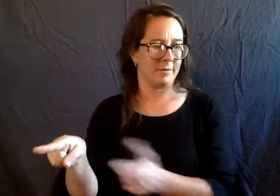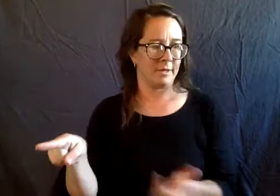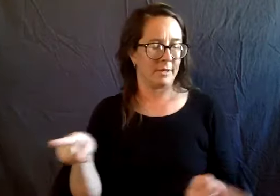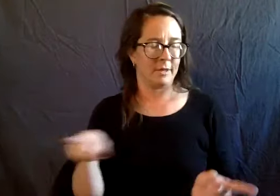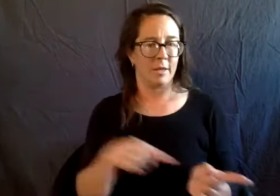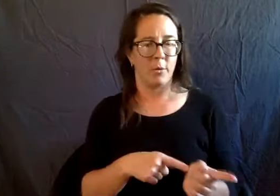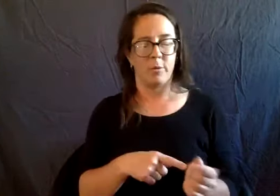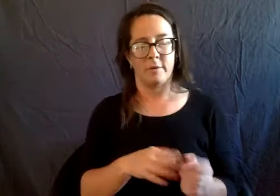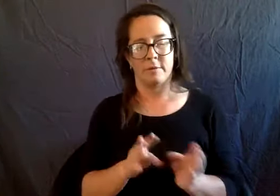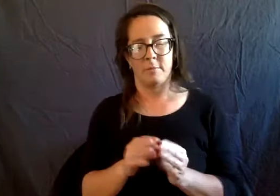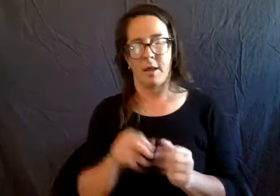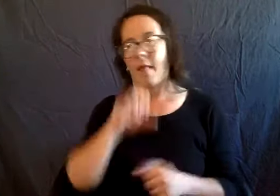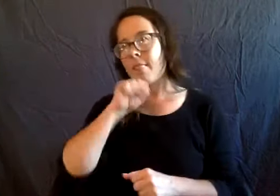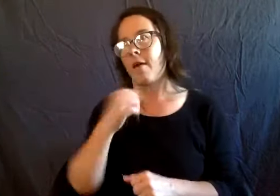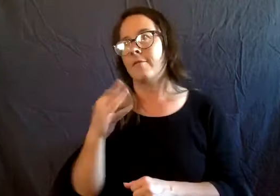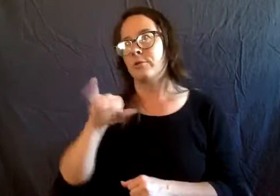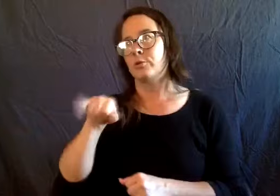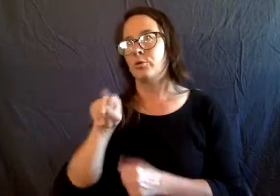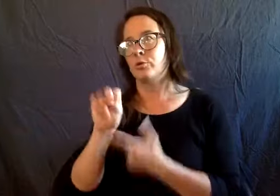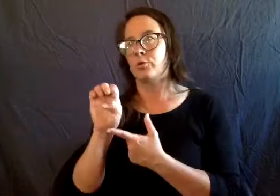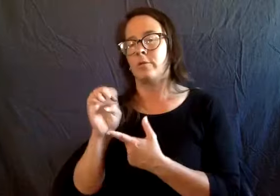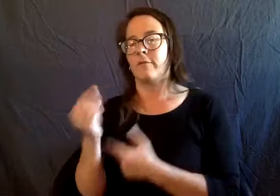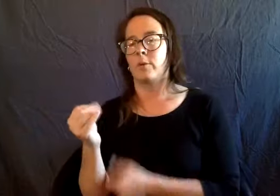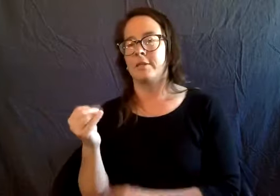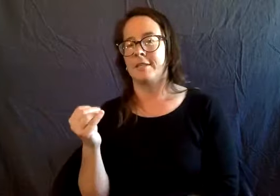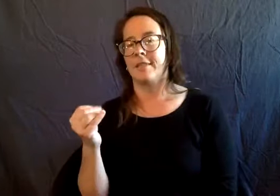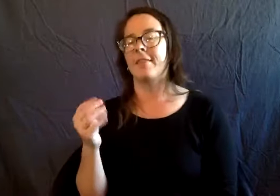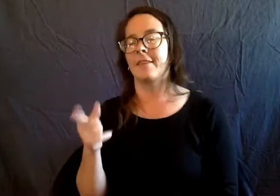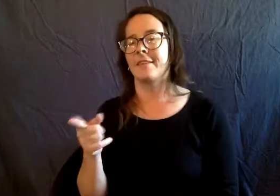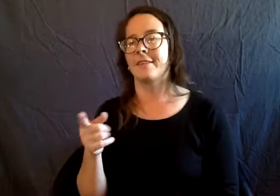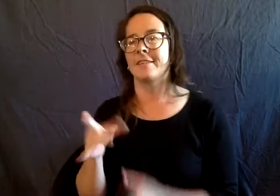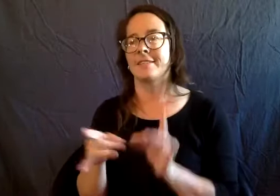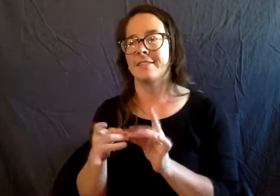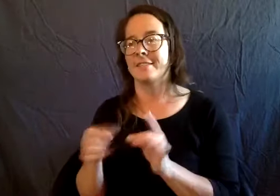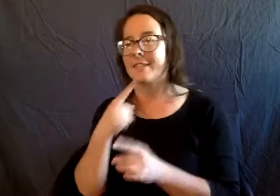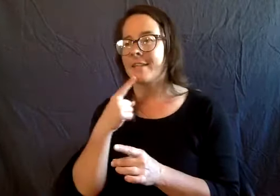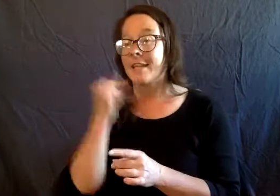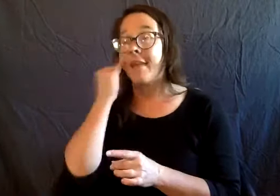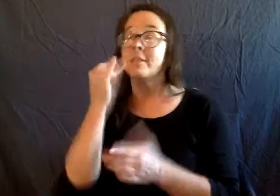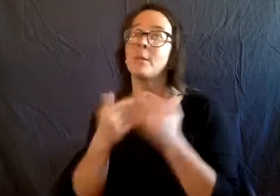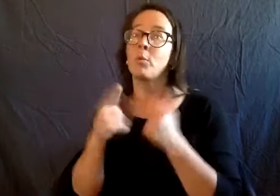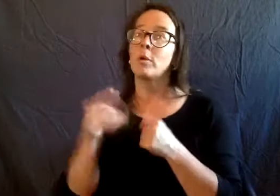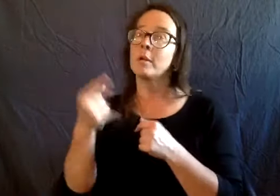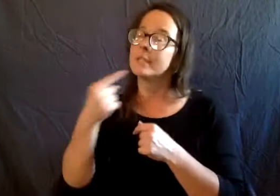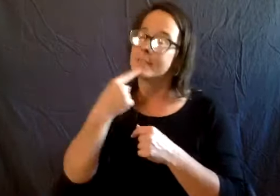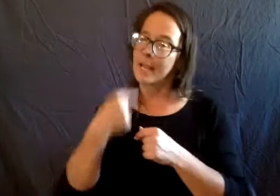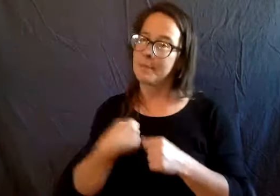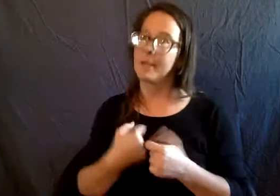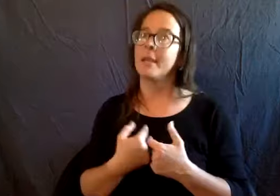I love in June 14th of our One Day at a Time. And it goes like this. It says, if someone were to say to me, here is a